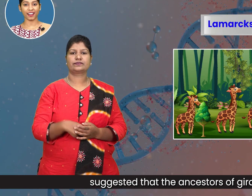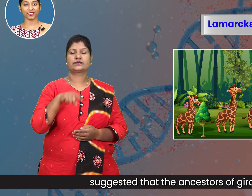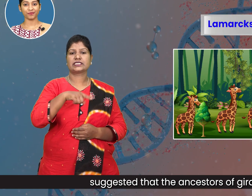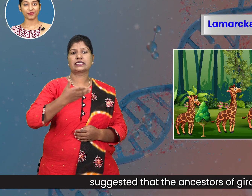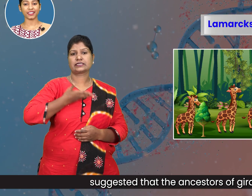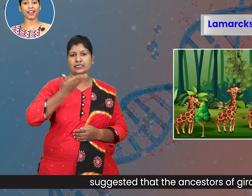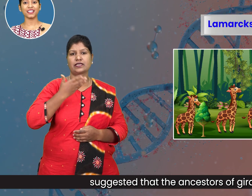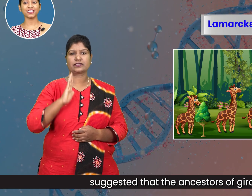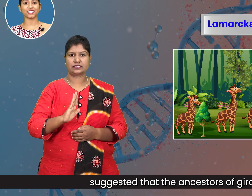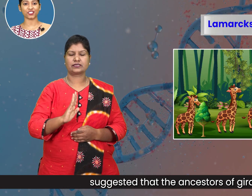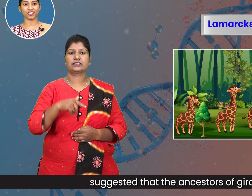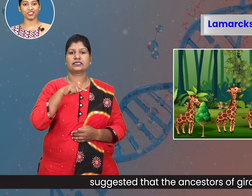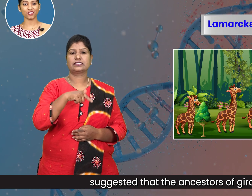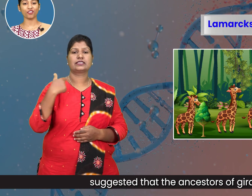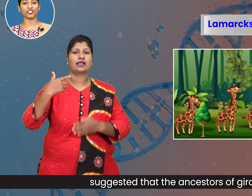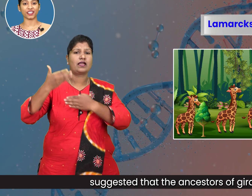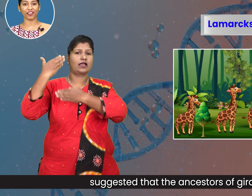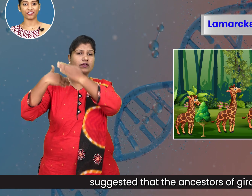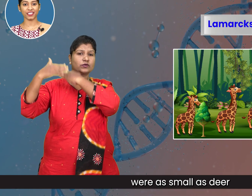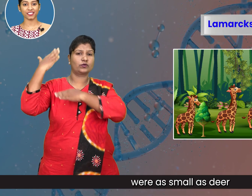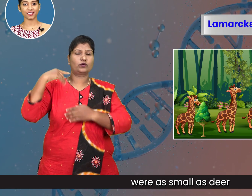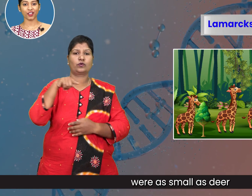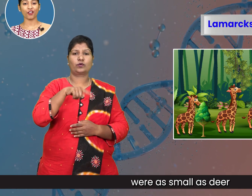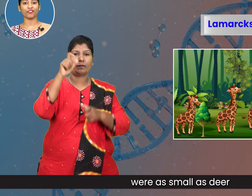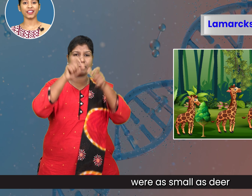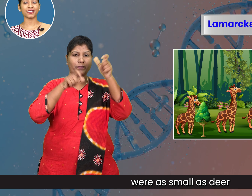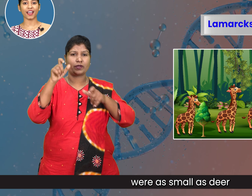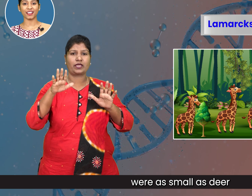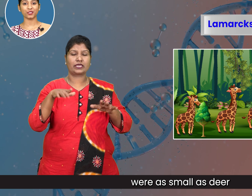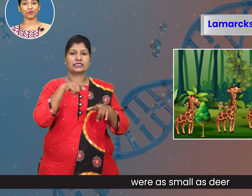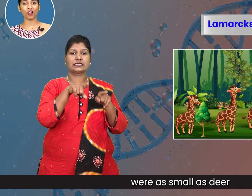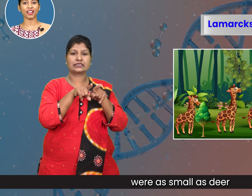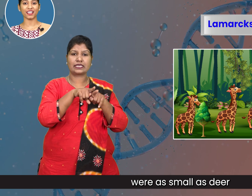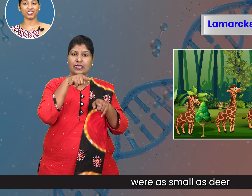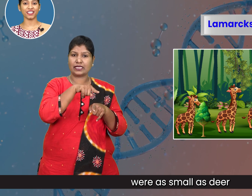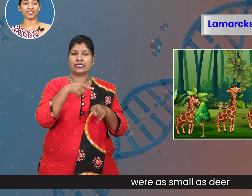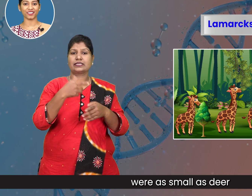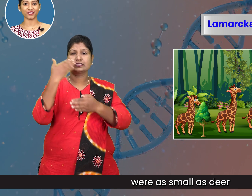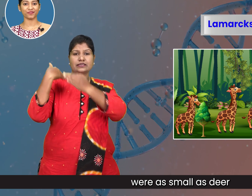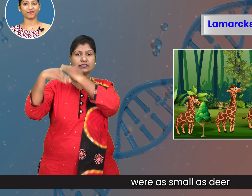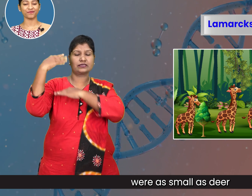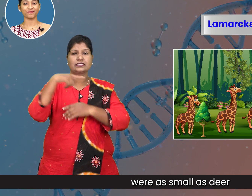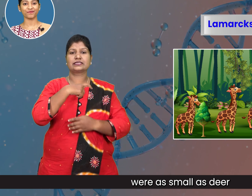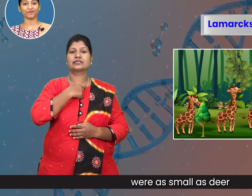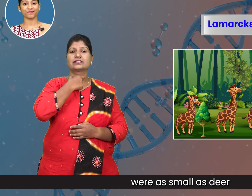suggested that the ancestors of giraffes were as small as deer.